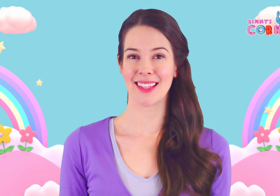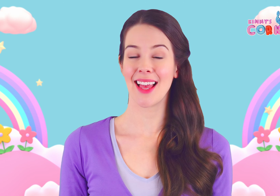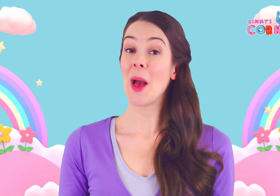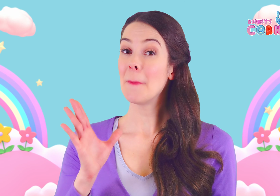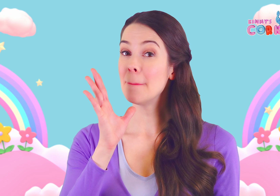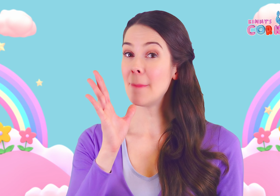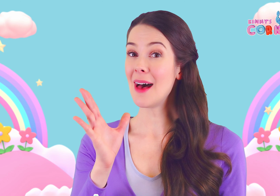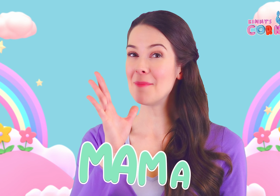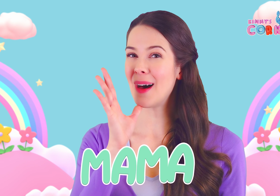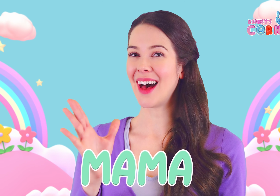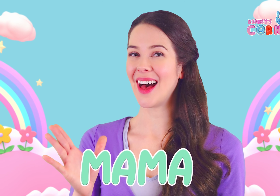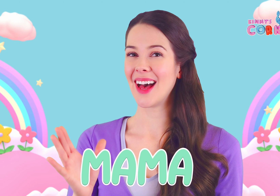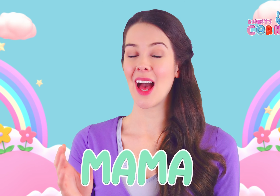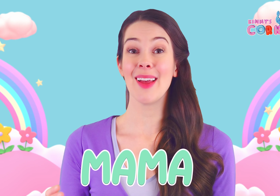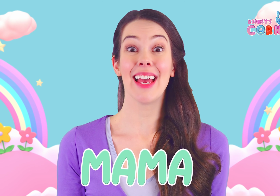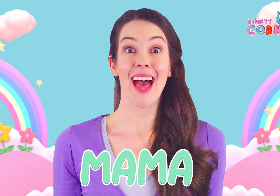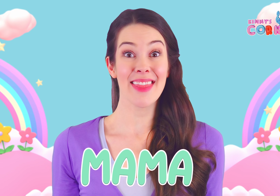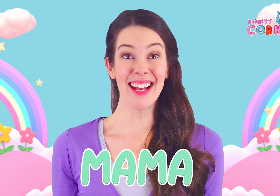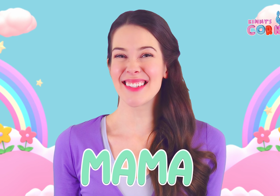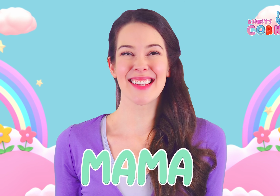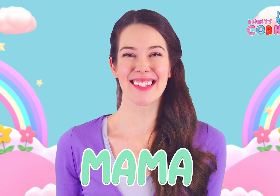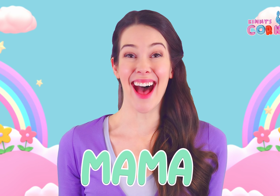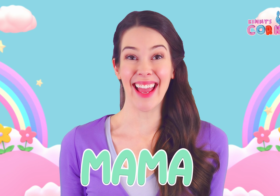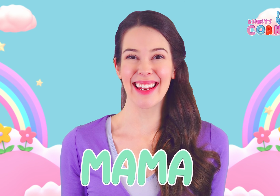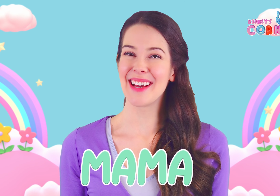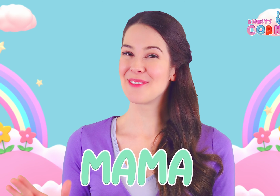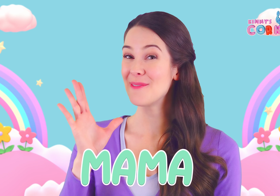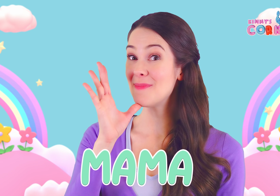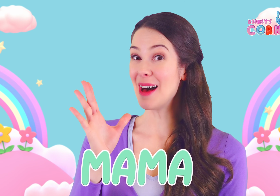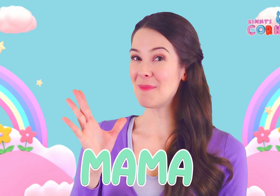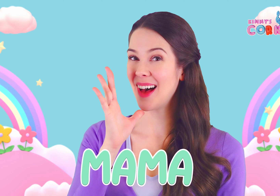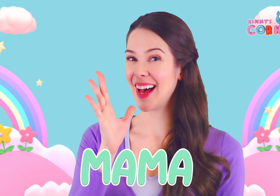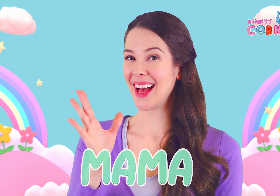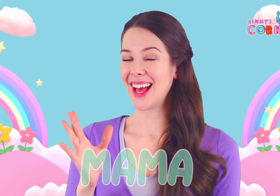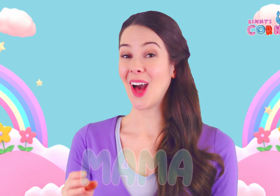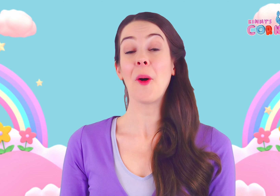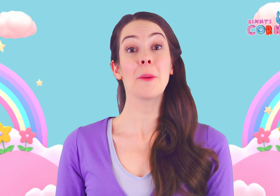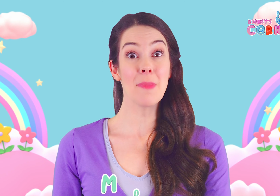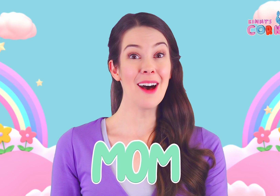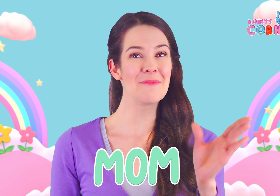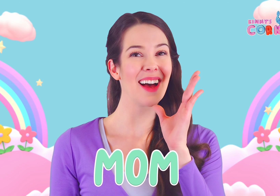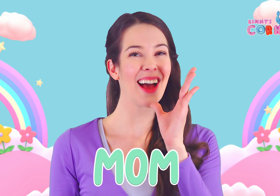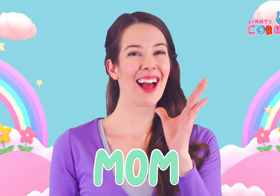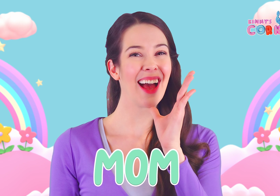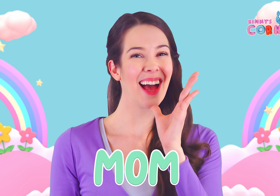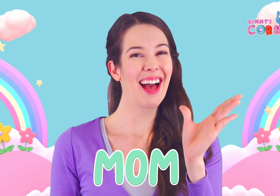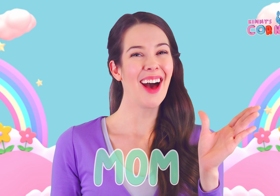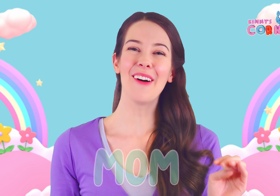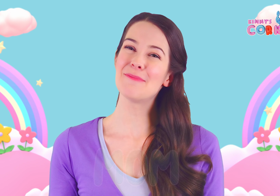Mama. That's the sign for mama or mum or